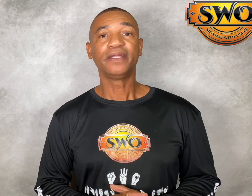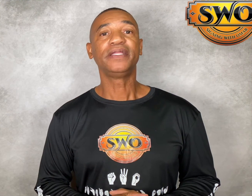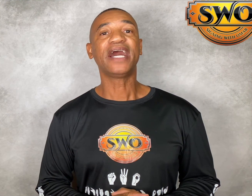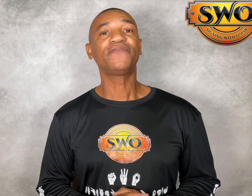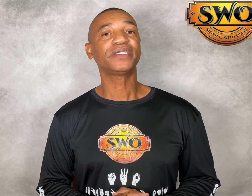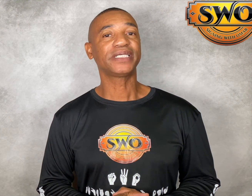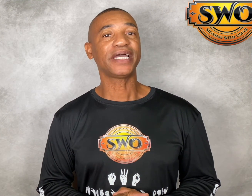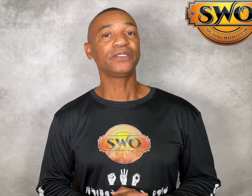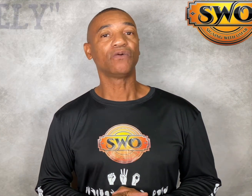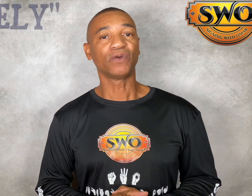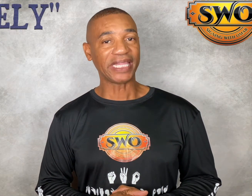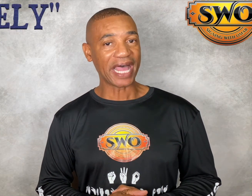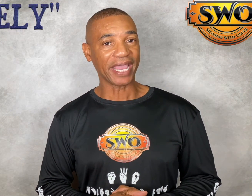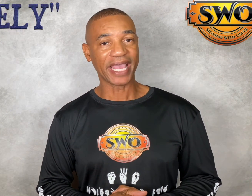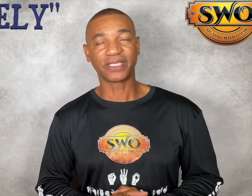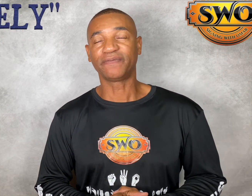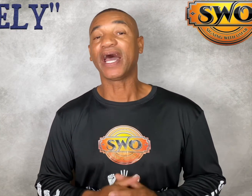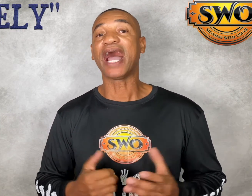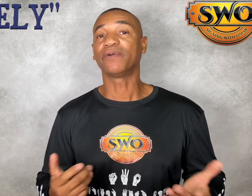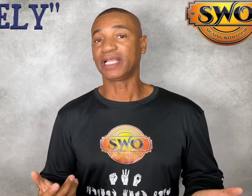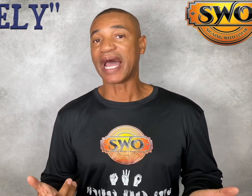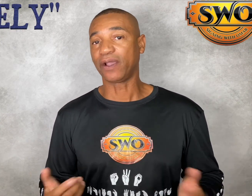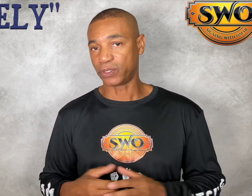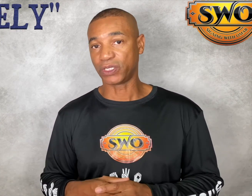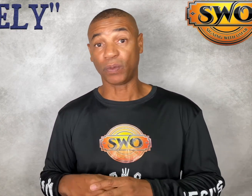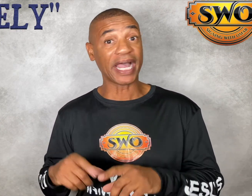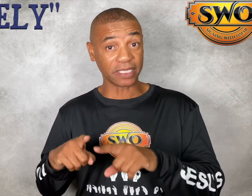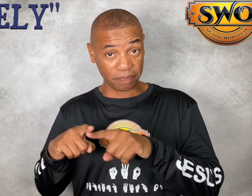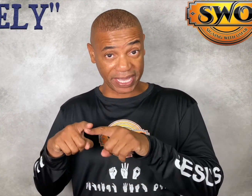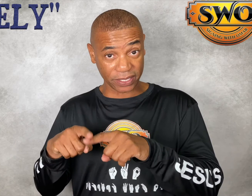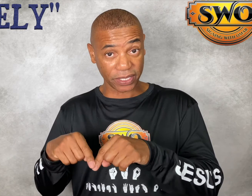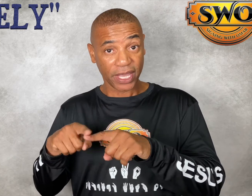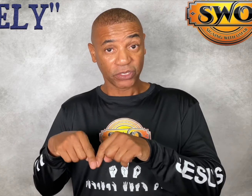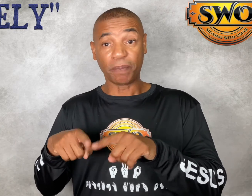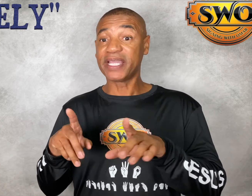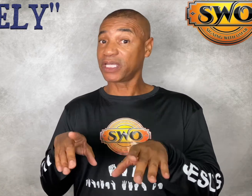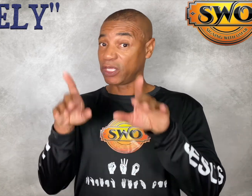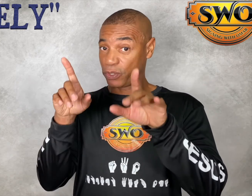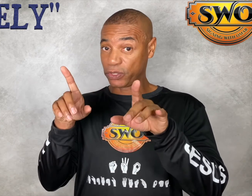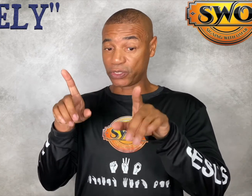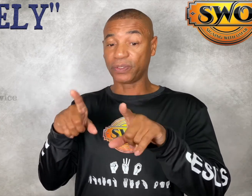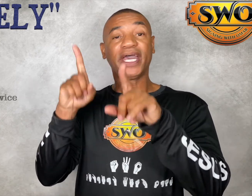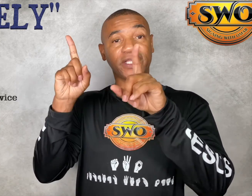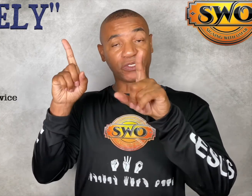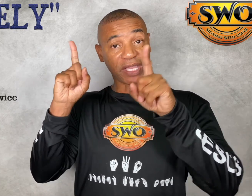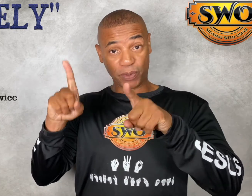Now for the sign rely, as if I rely on someone, I depend. So basically what you do is you take both